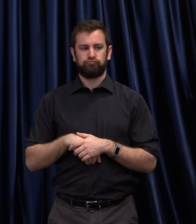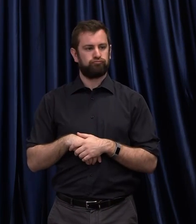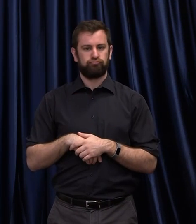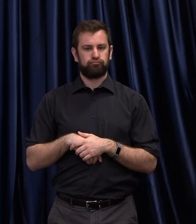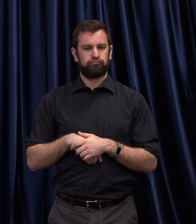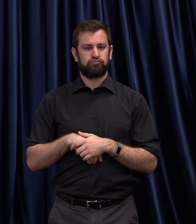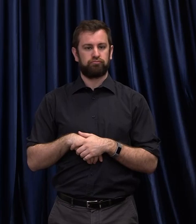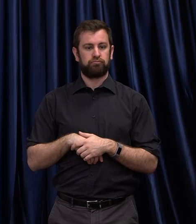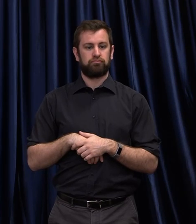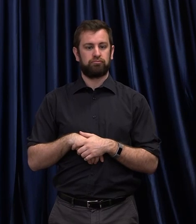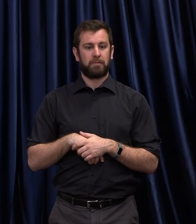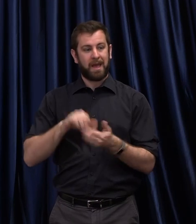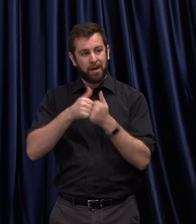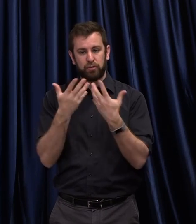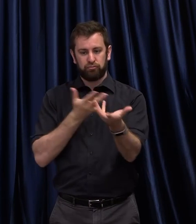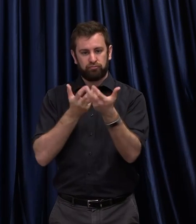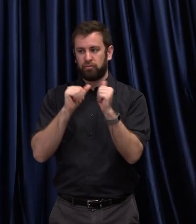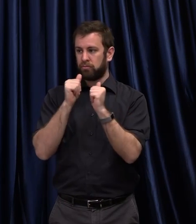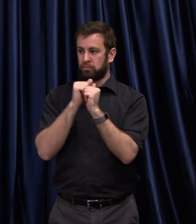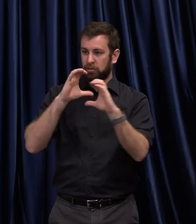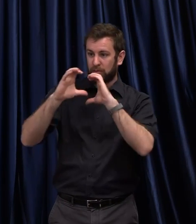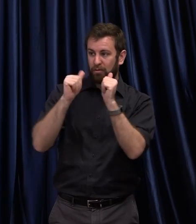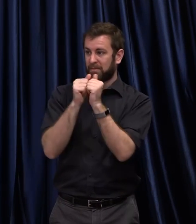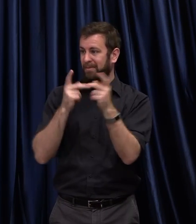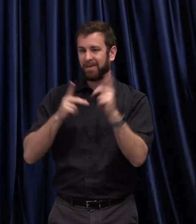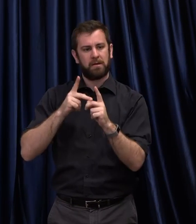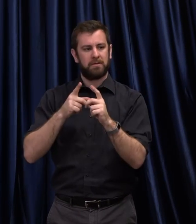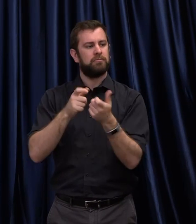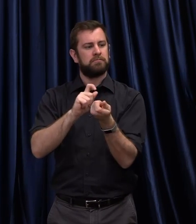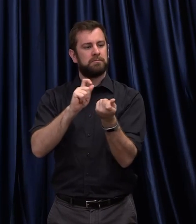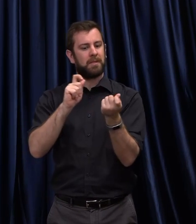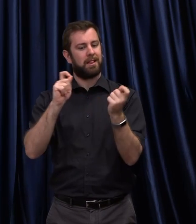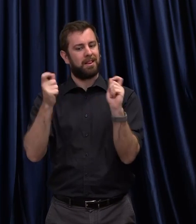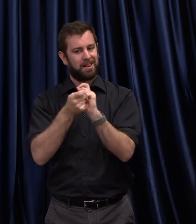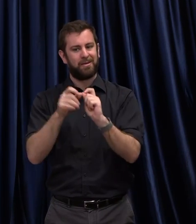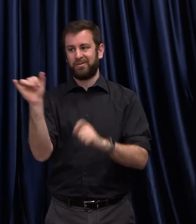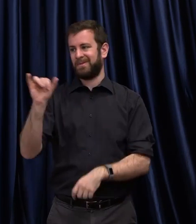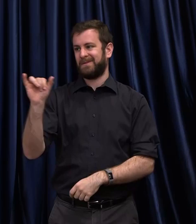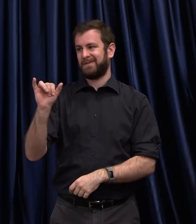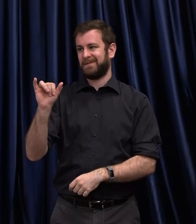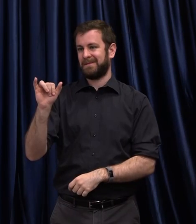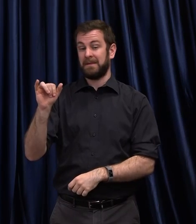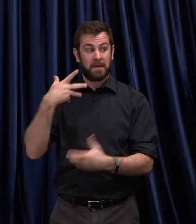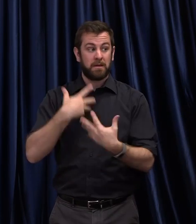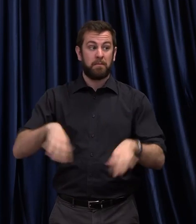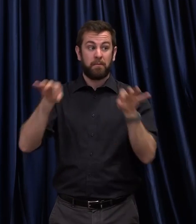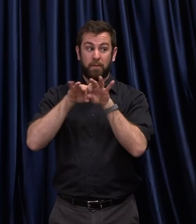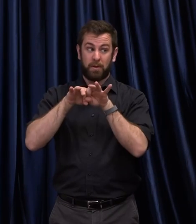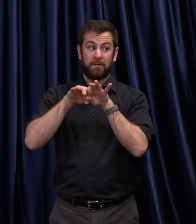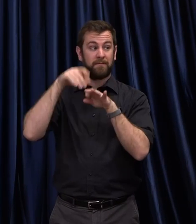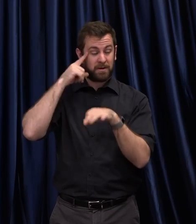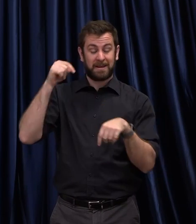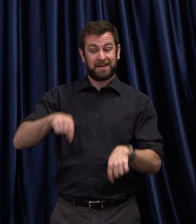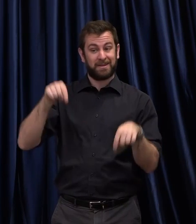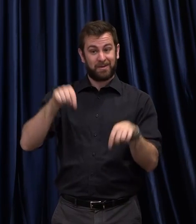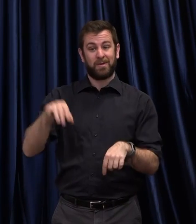Manners will change. And this is so critical, and we see it even here in our masjid, which is a microcosm